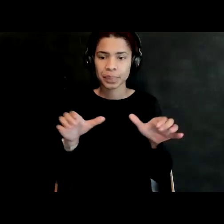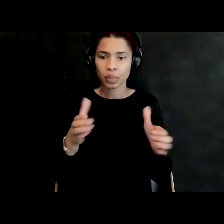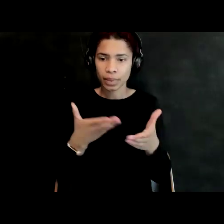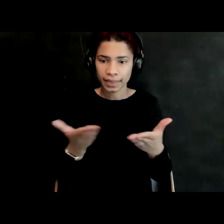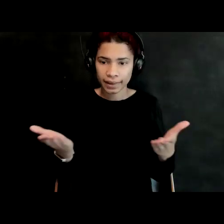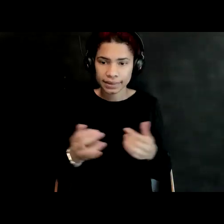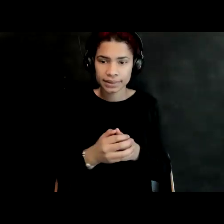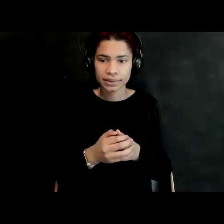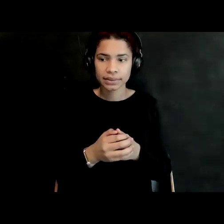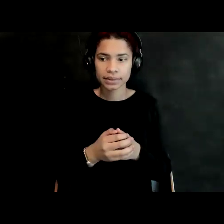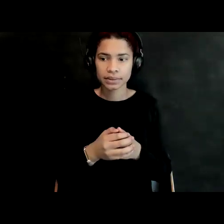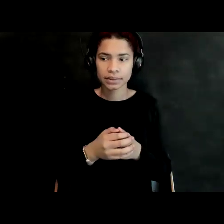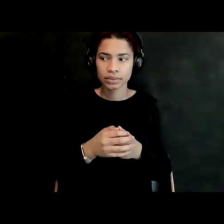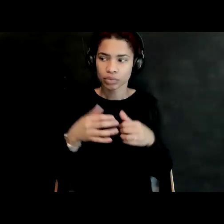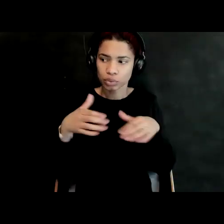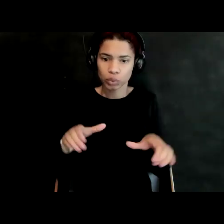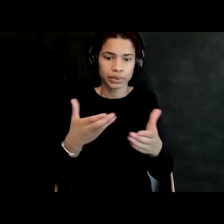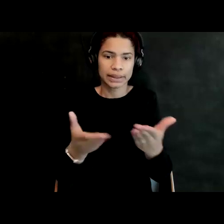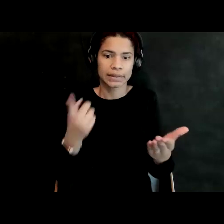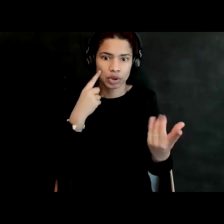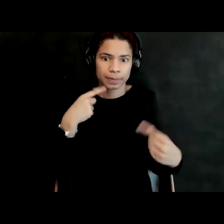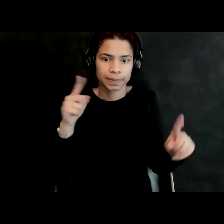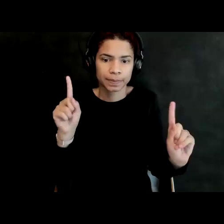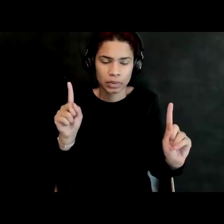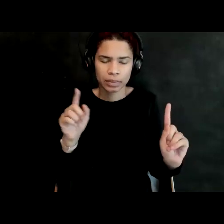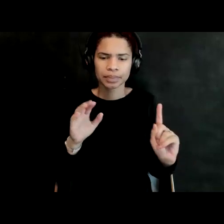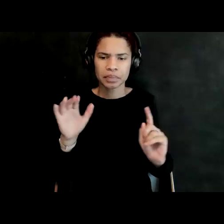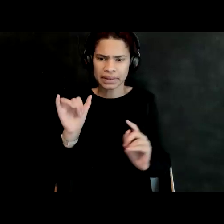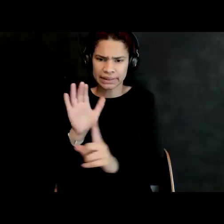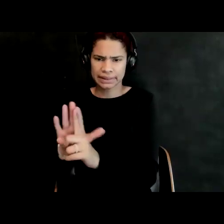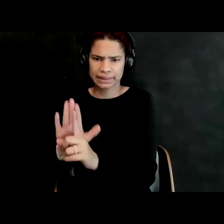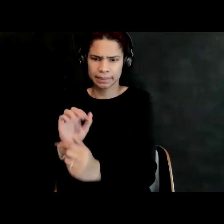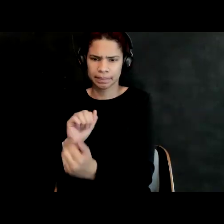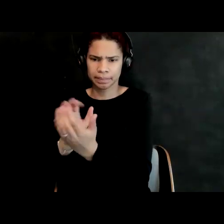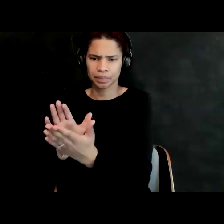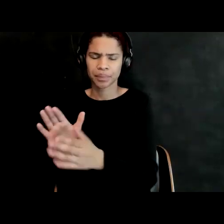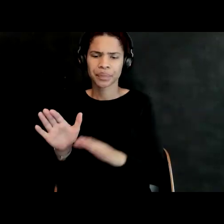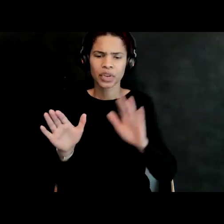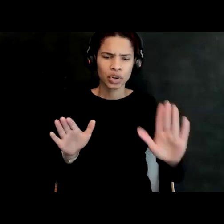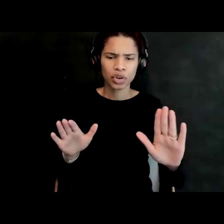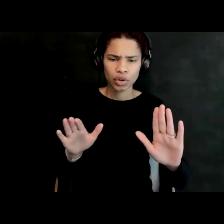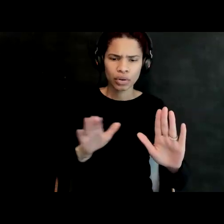to accomplish that. Those are his tactics. What is her objective? Does she have an objective also?